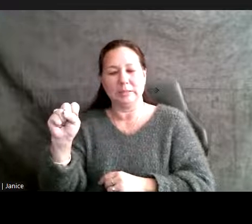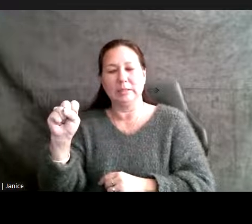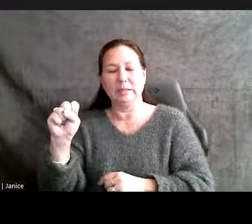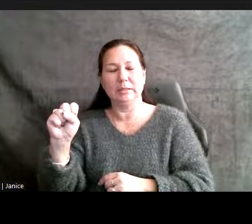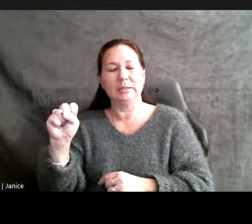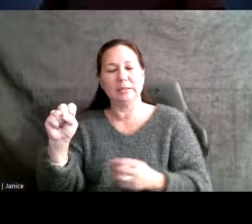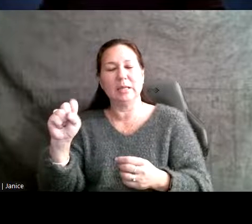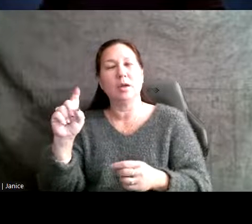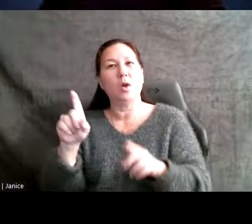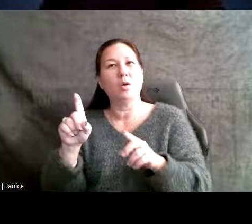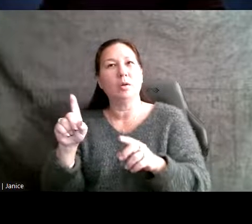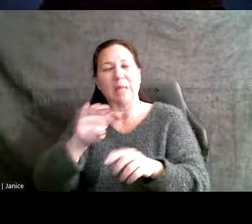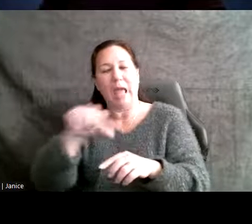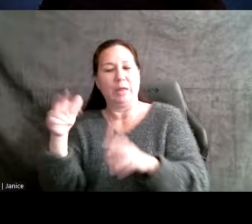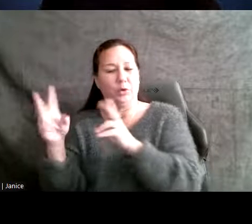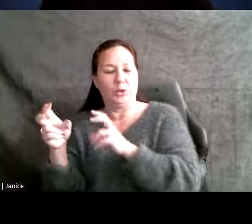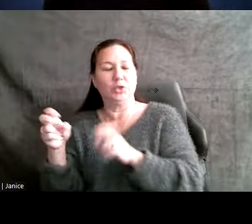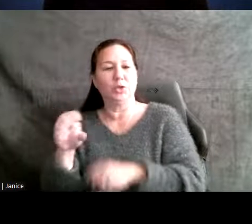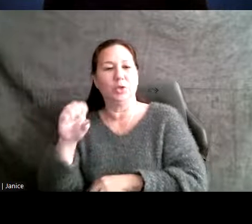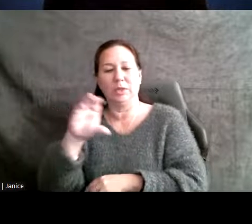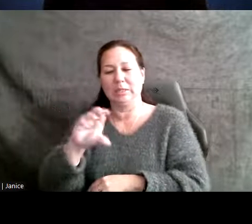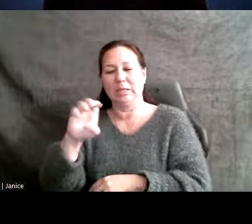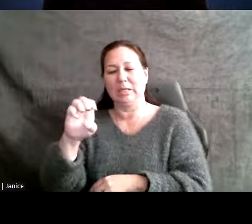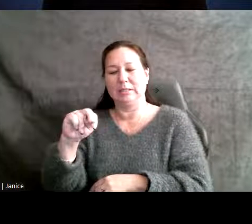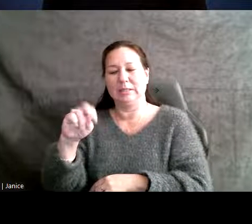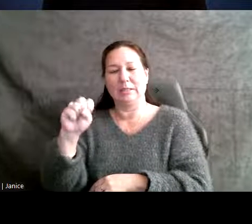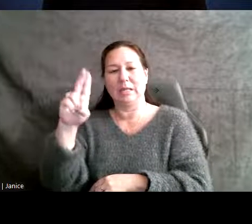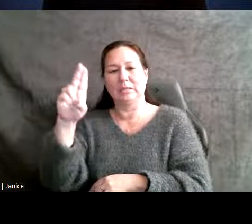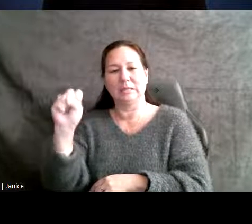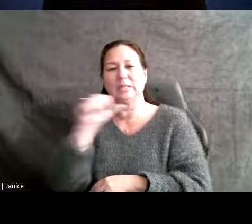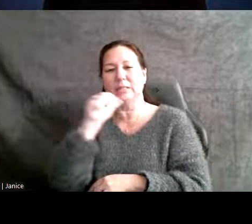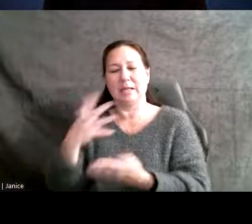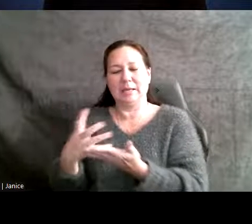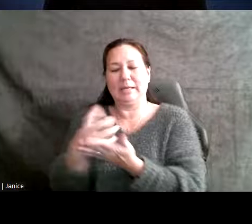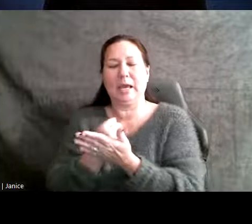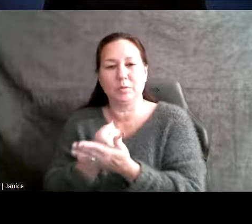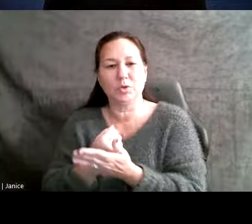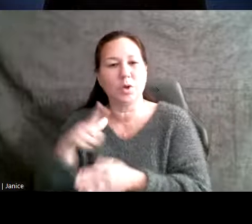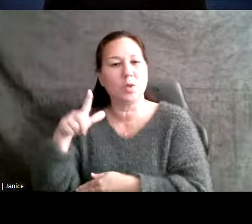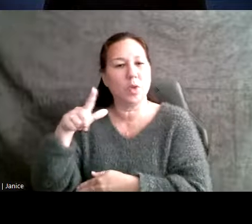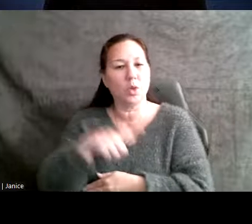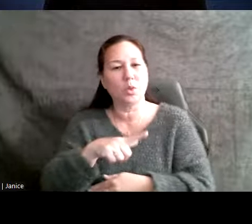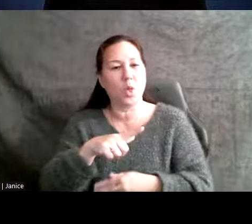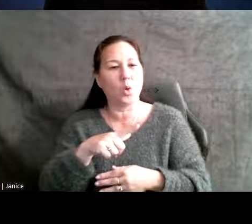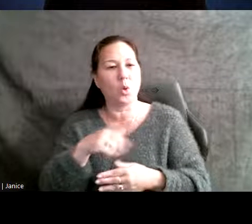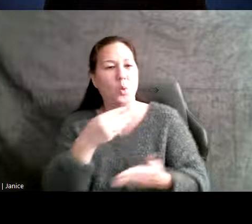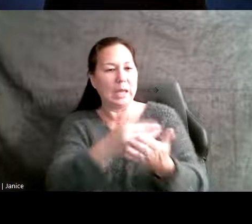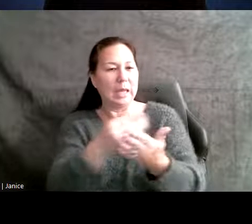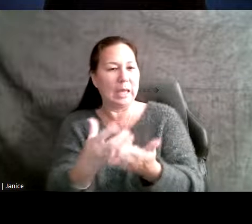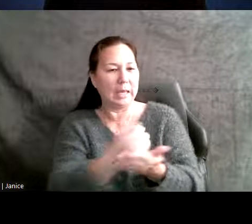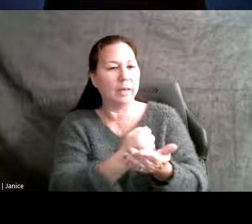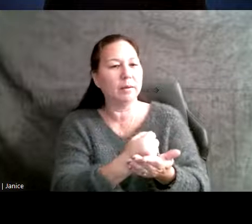populations correctly. And that's because out west, neighborhoods are not always carved out in the same